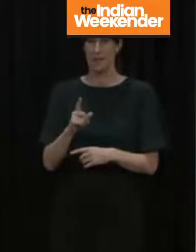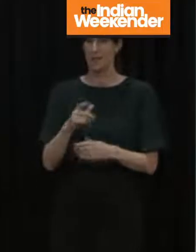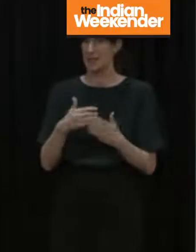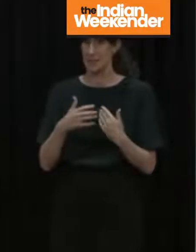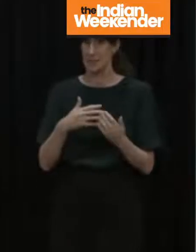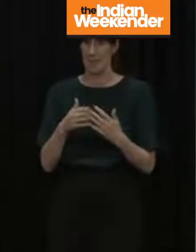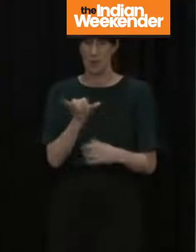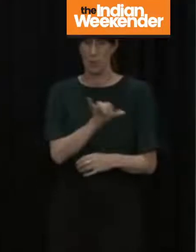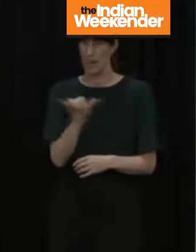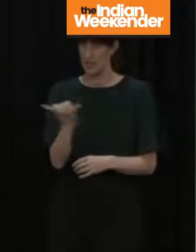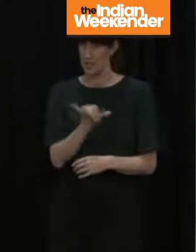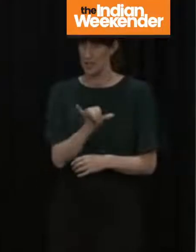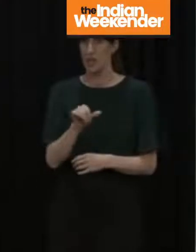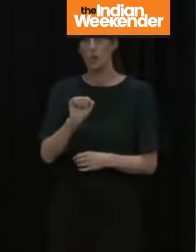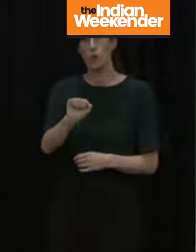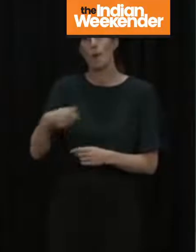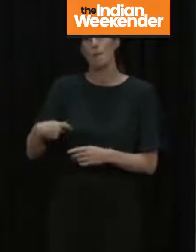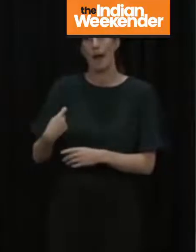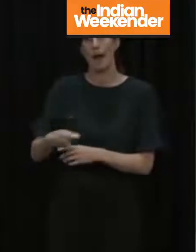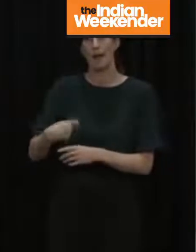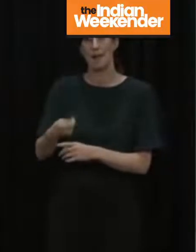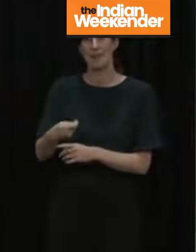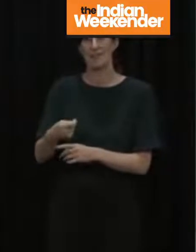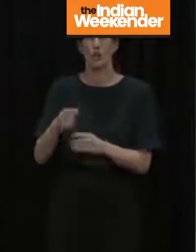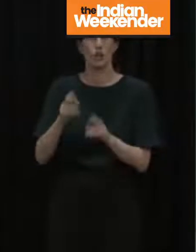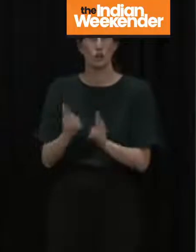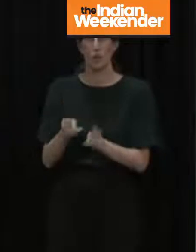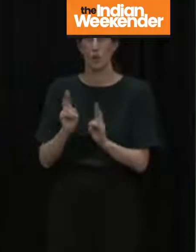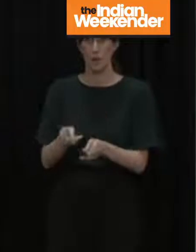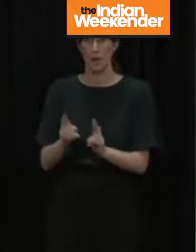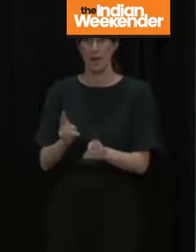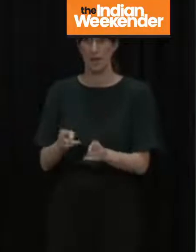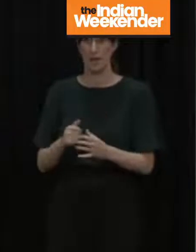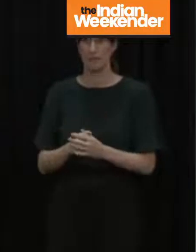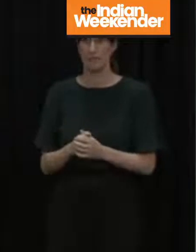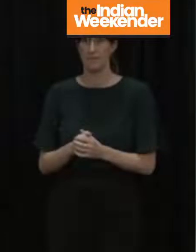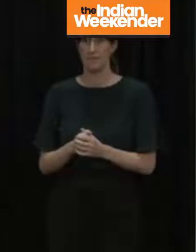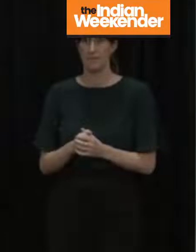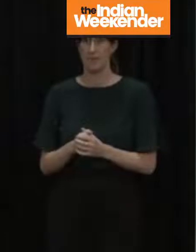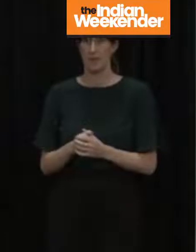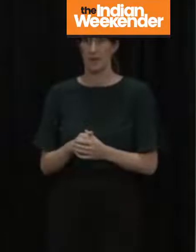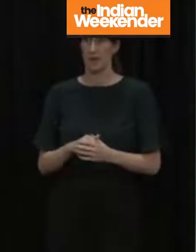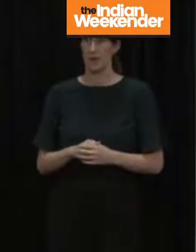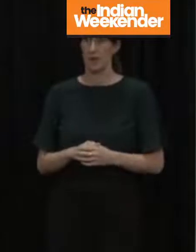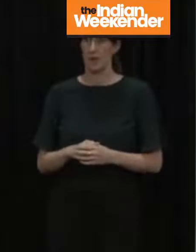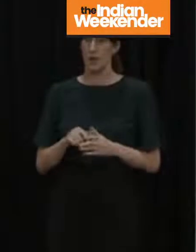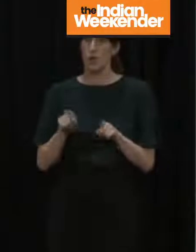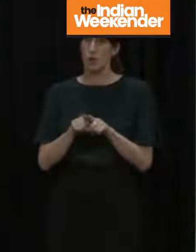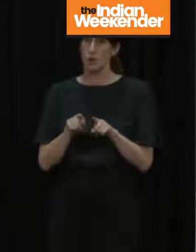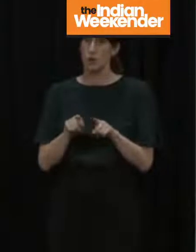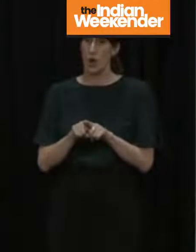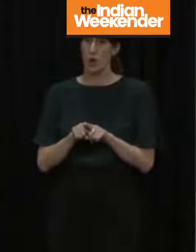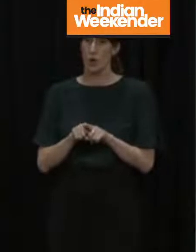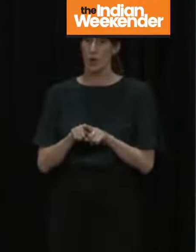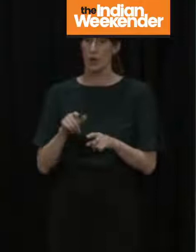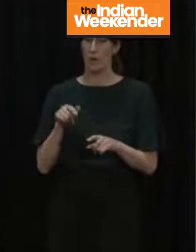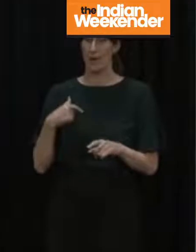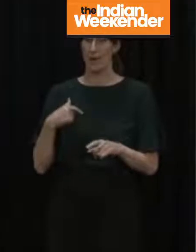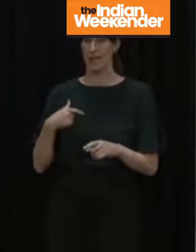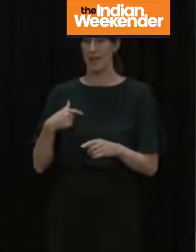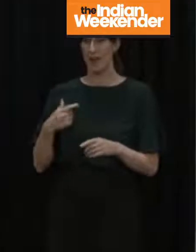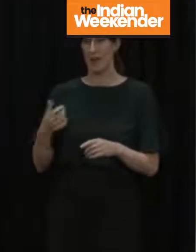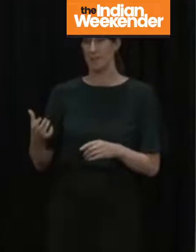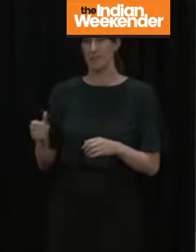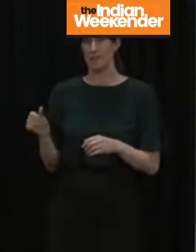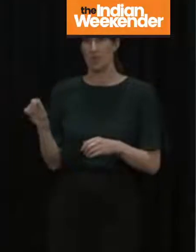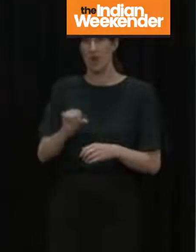period of time for your revenue drop that is both in the alert level and the new framework. Also, the 6th Resurgence Support